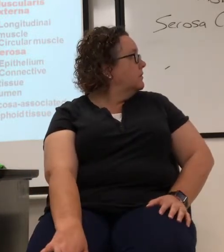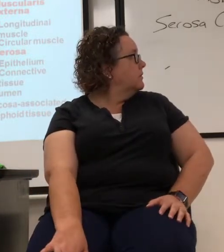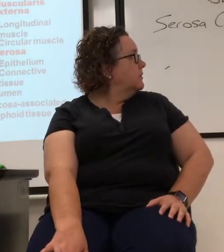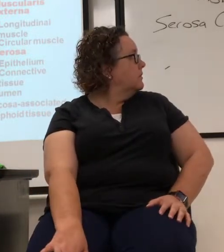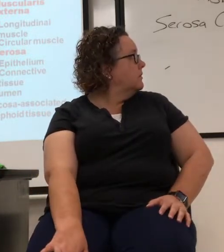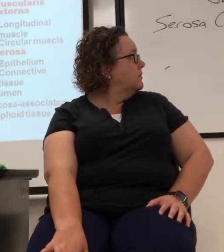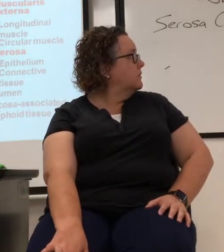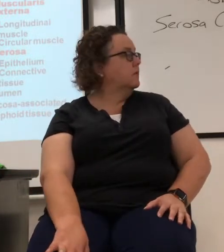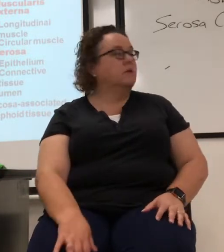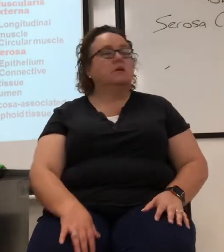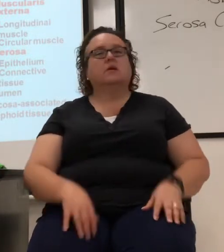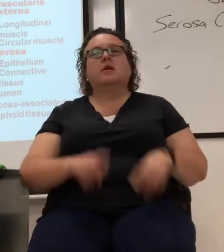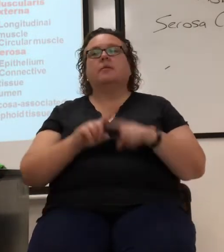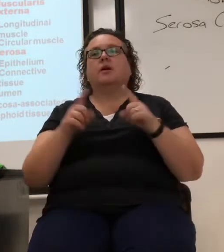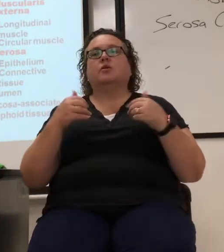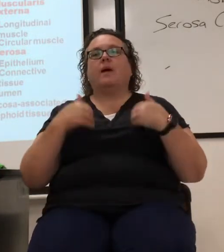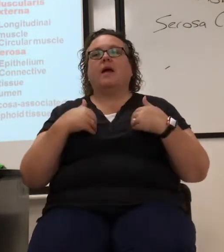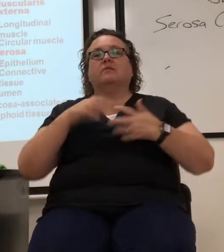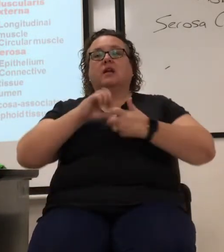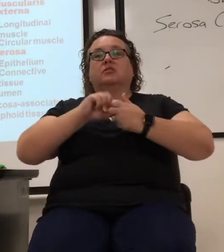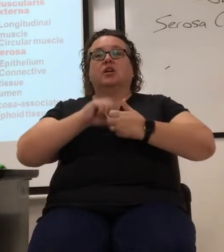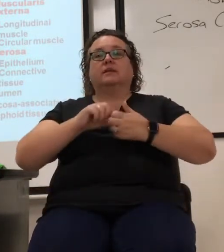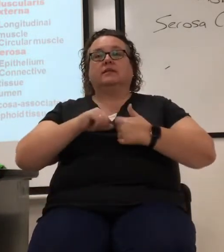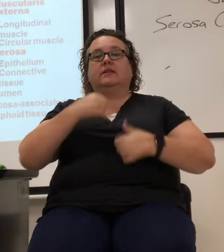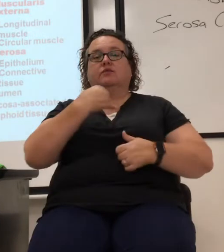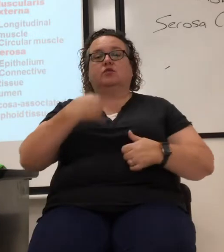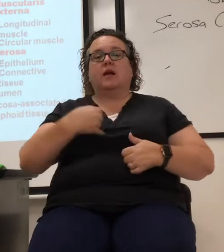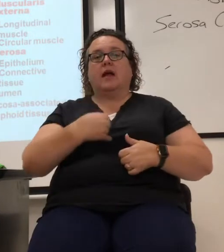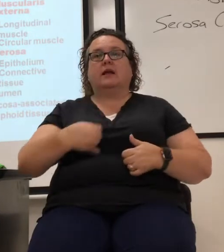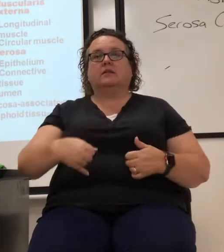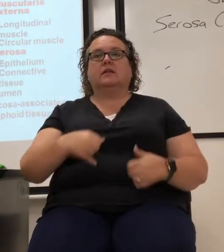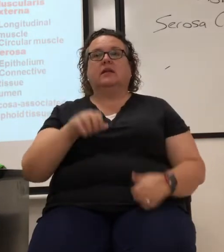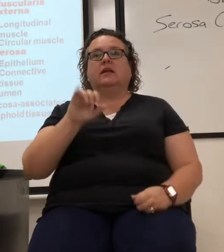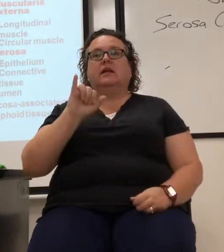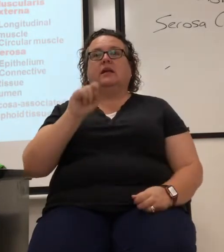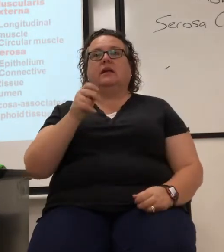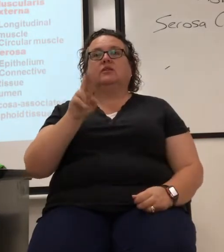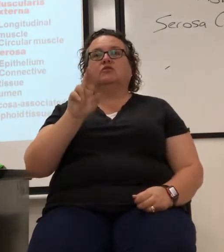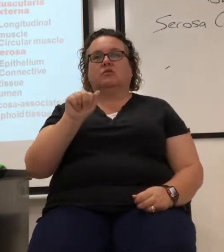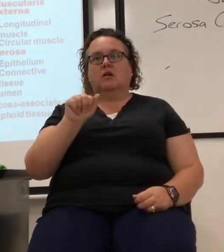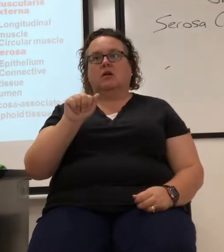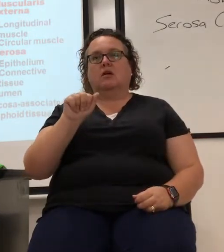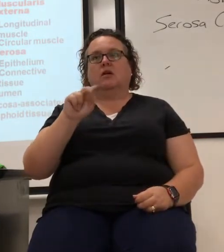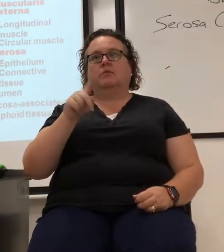But then you have digestive tract, intraperitoneal, in the body cavity.